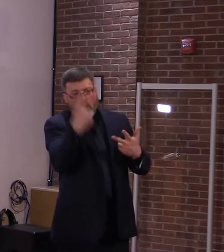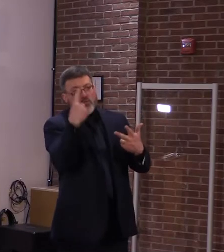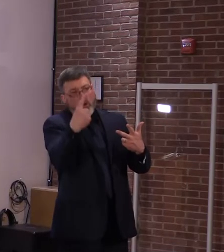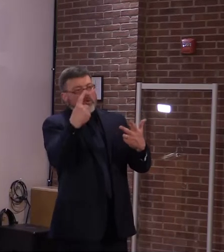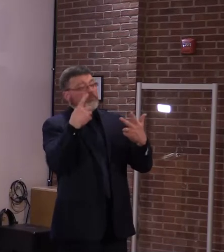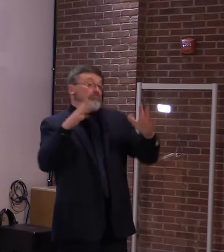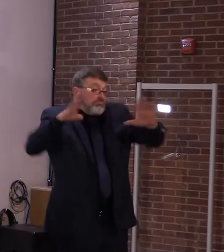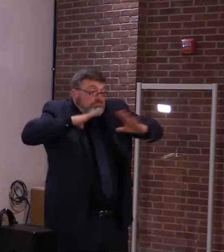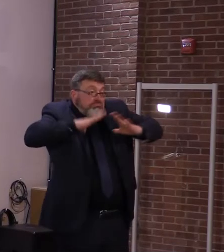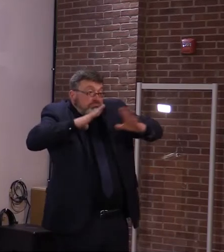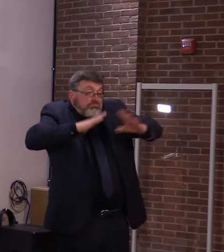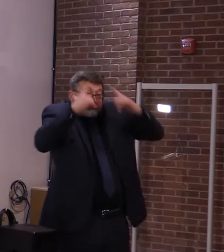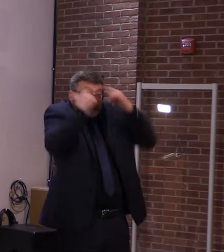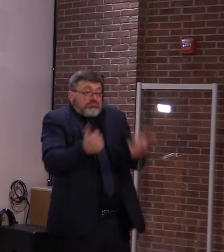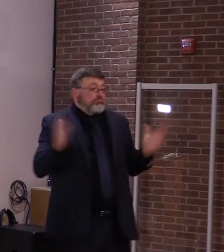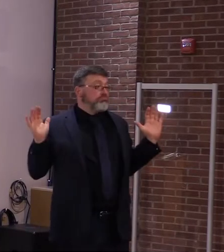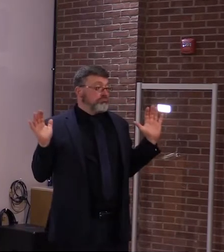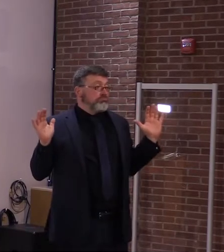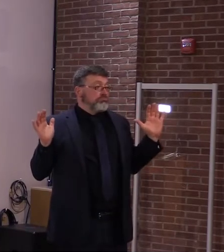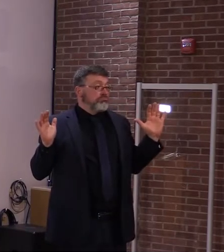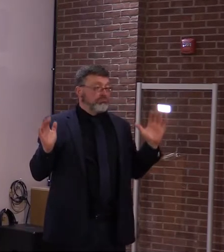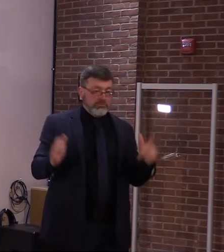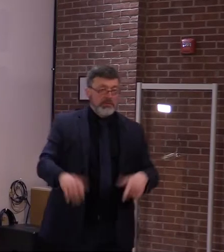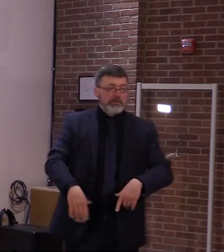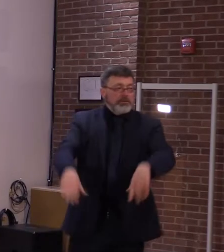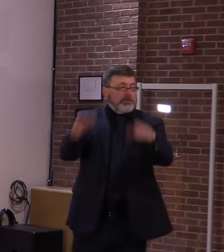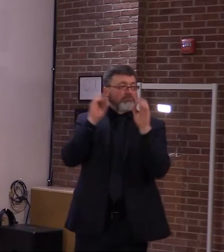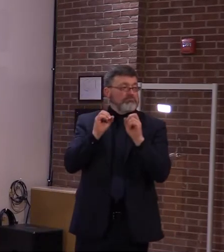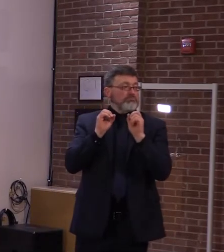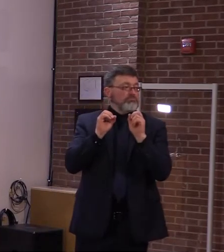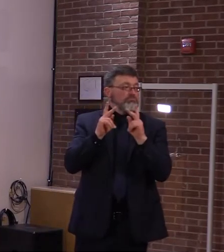Okay. And Governor,